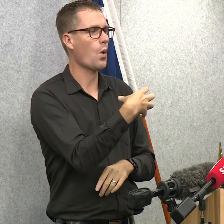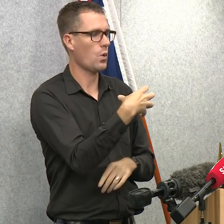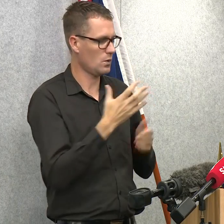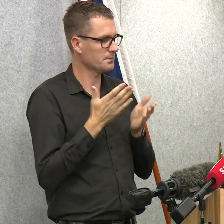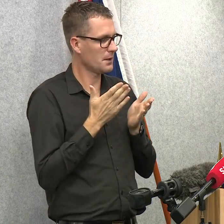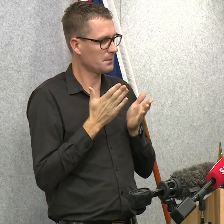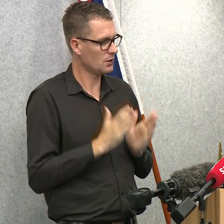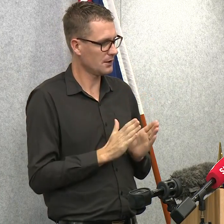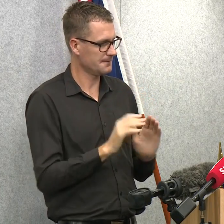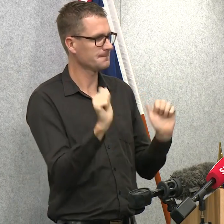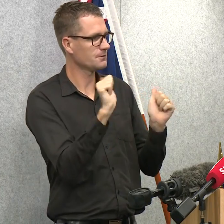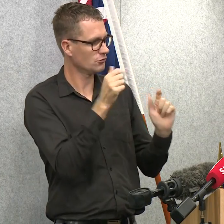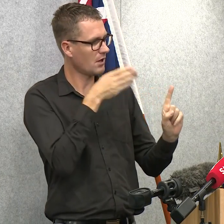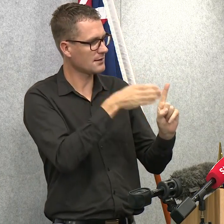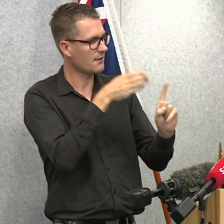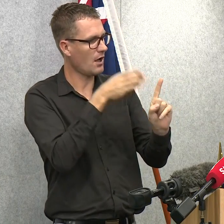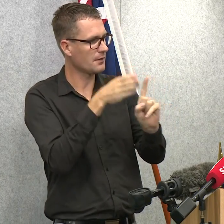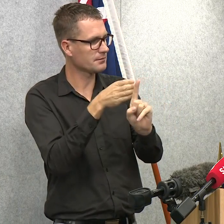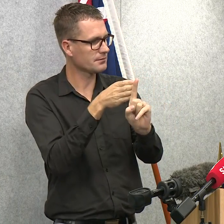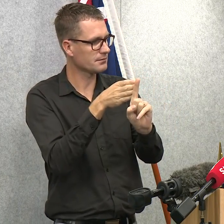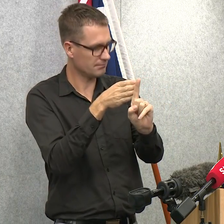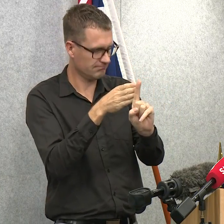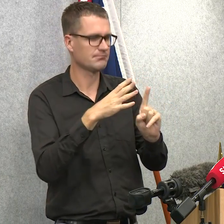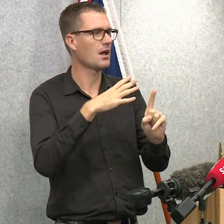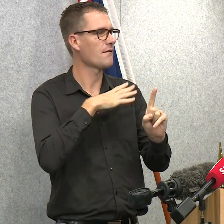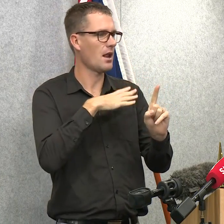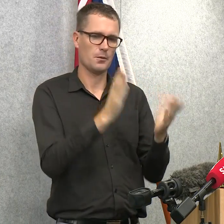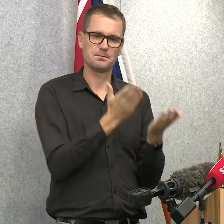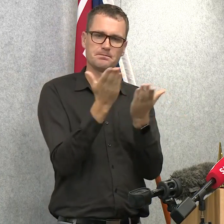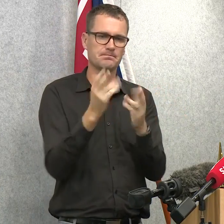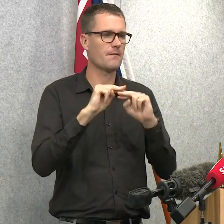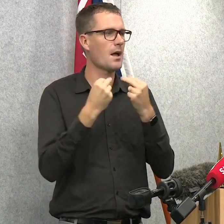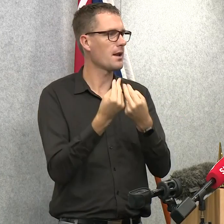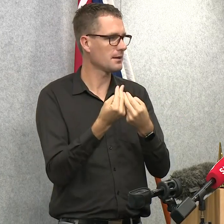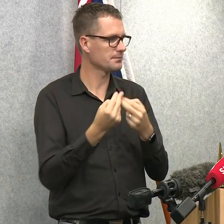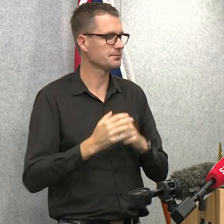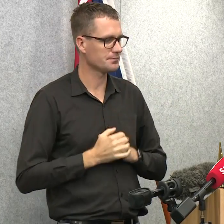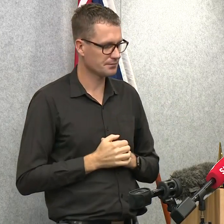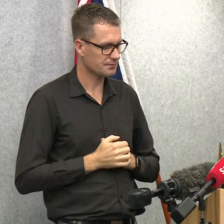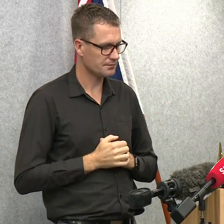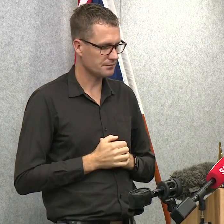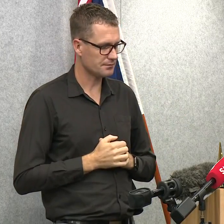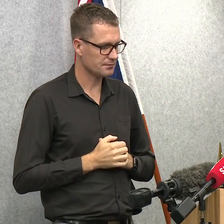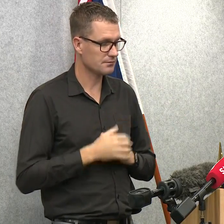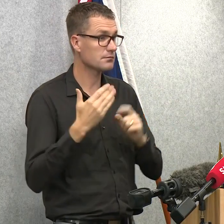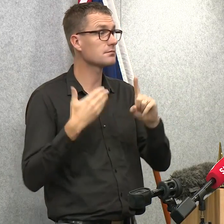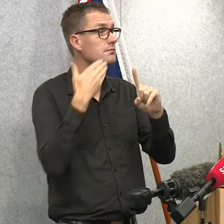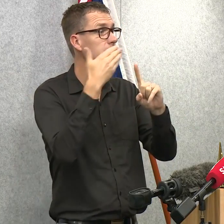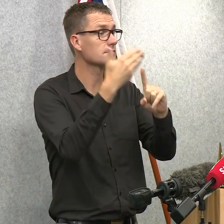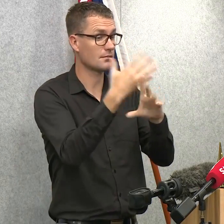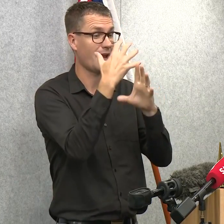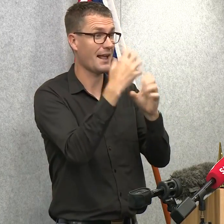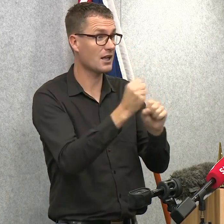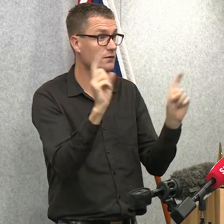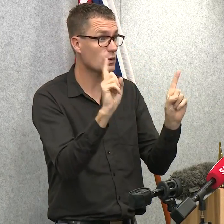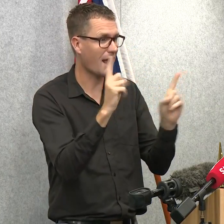victims identified and available to their families. By the end of today, by the end of